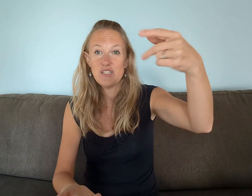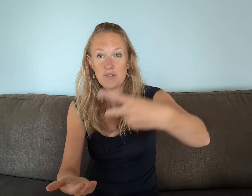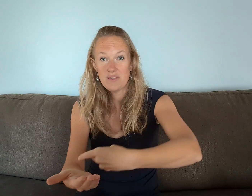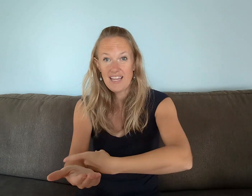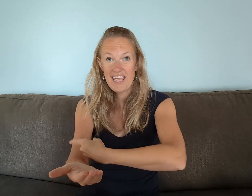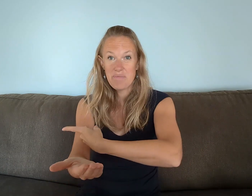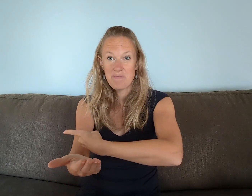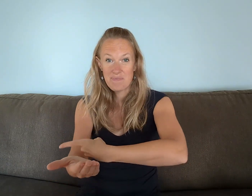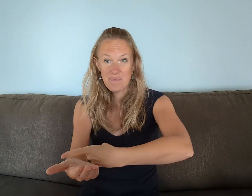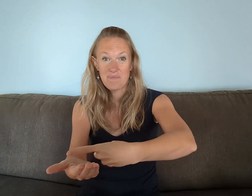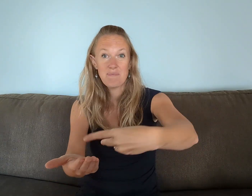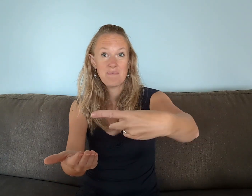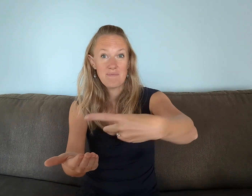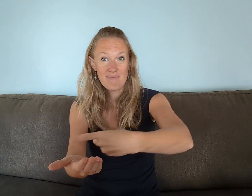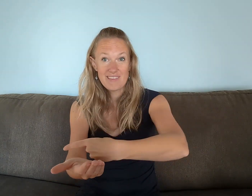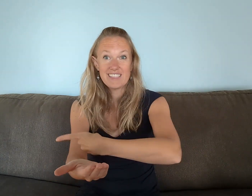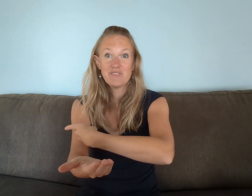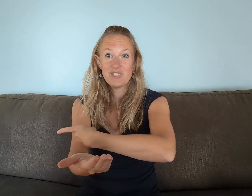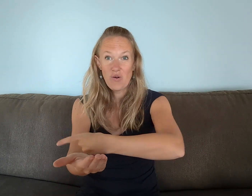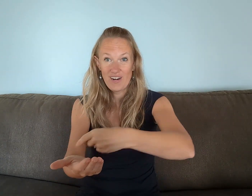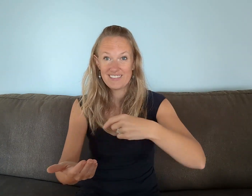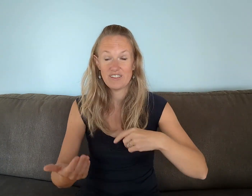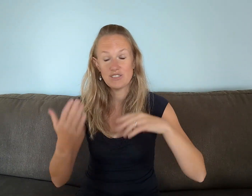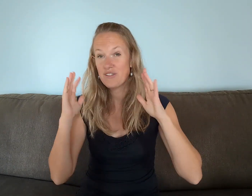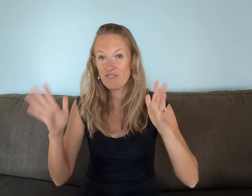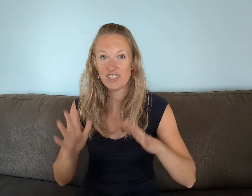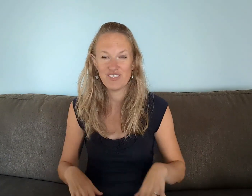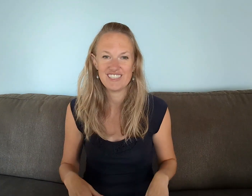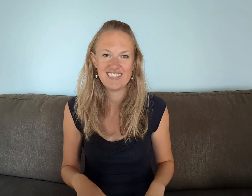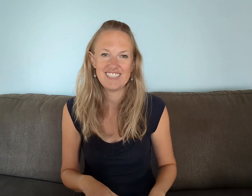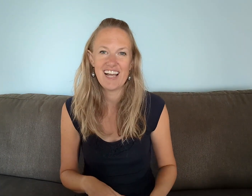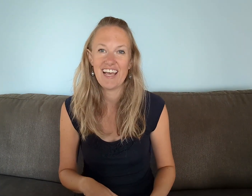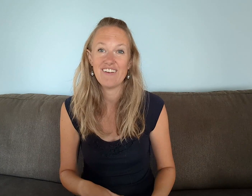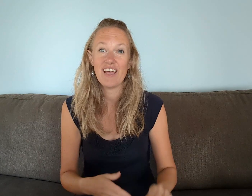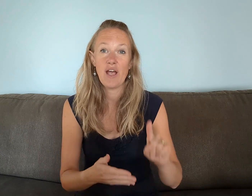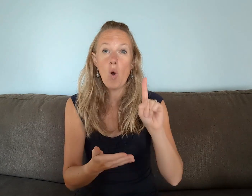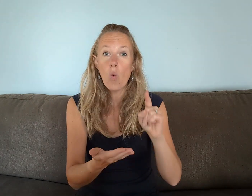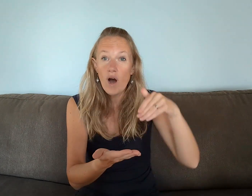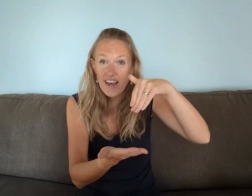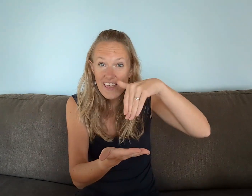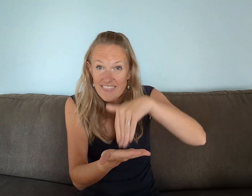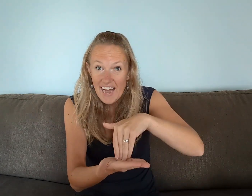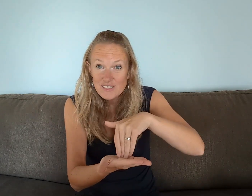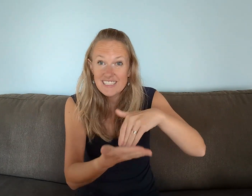to the Lamb. That's the first chorus, or sorry, the first verse. Let's try again, okay?